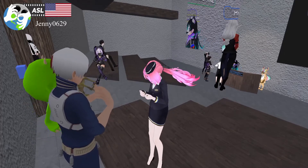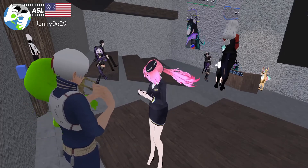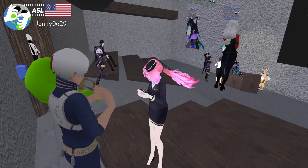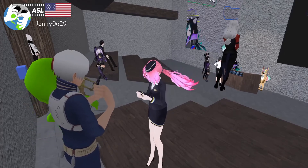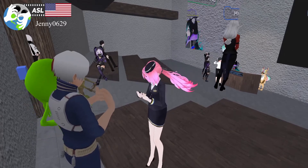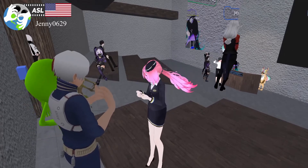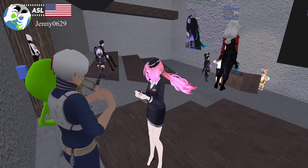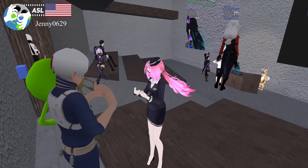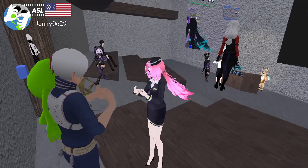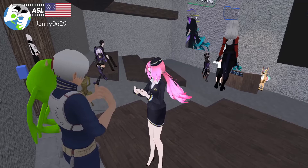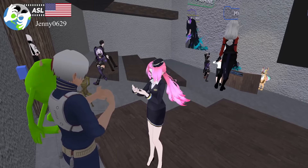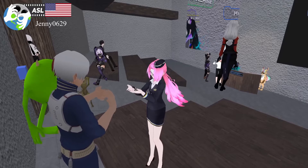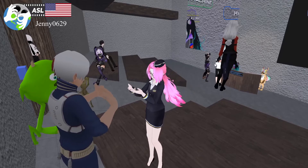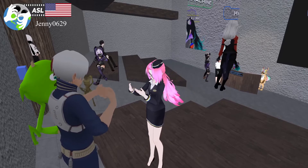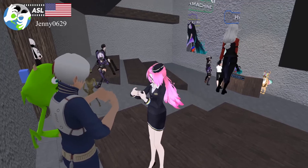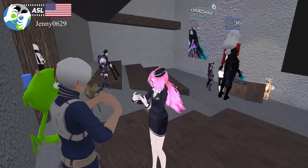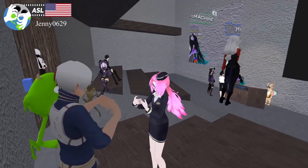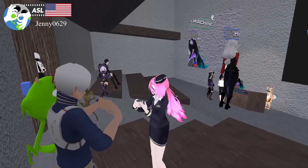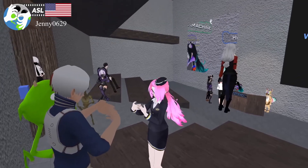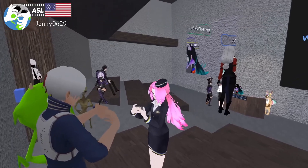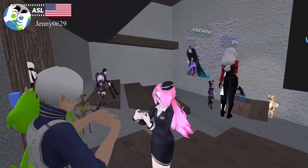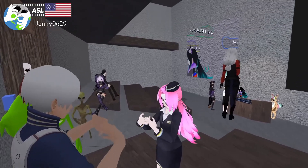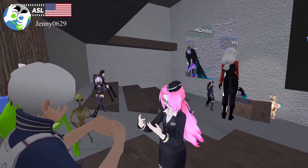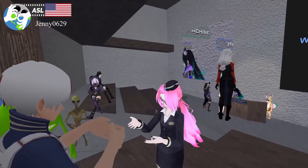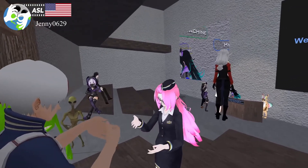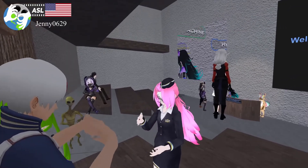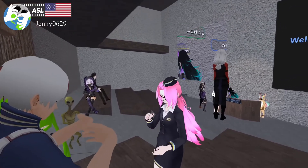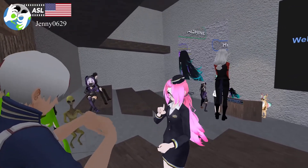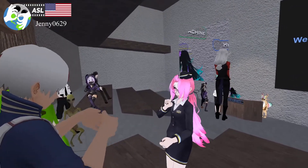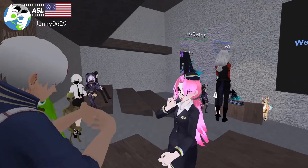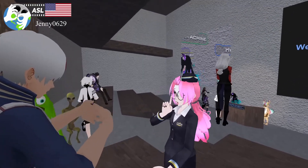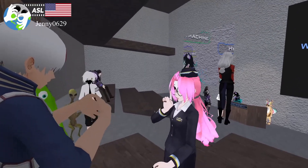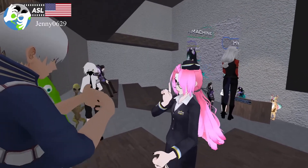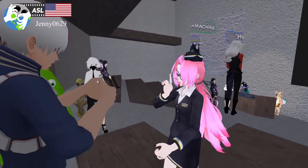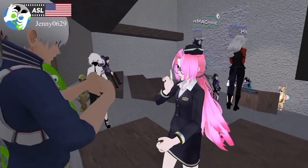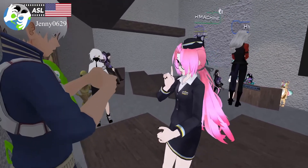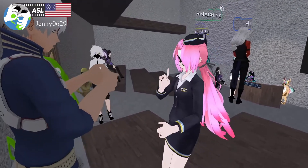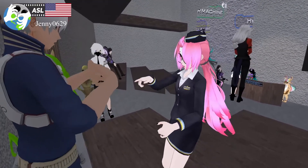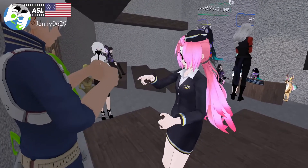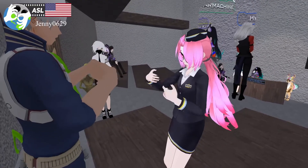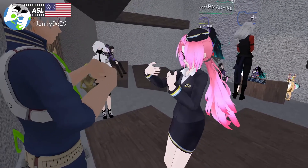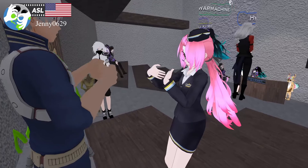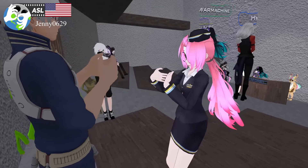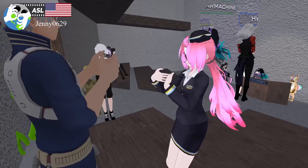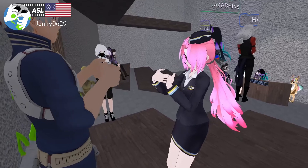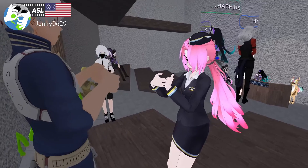VR. It's like like that machine. Yeah, machine basically. So you're like pushing it. Yeah, it's like the cogs